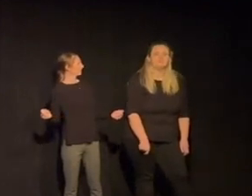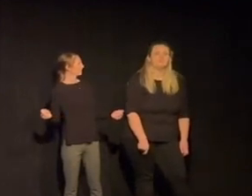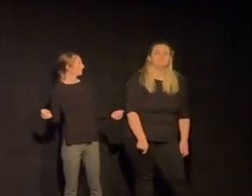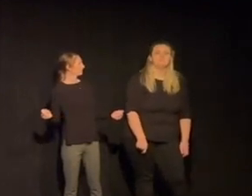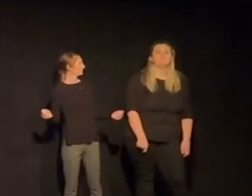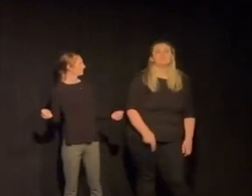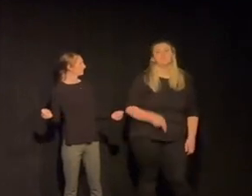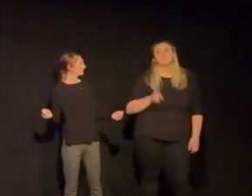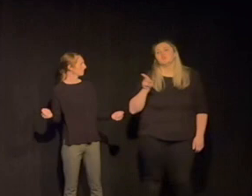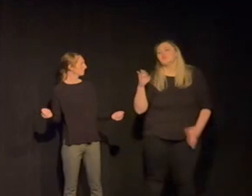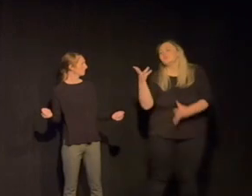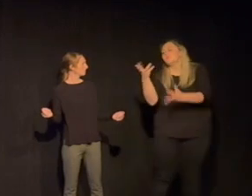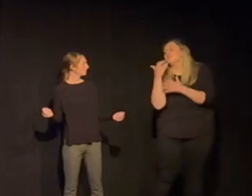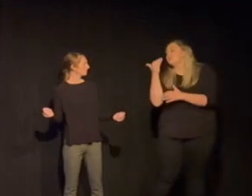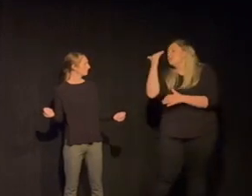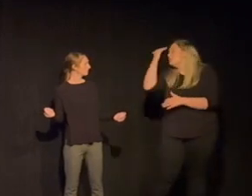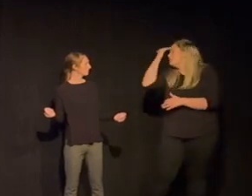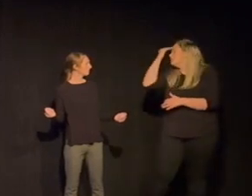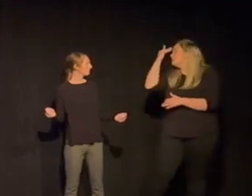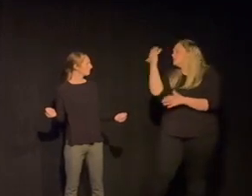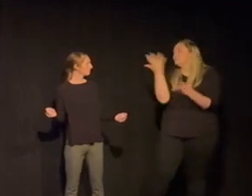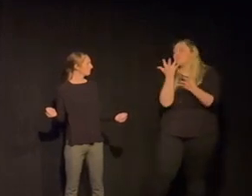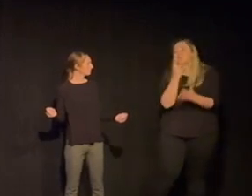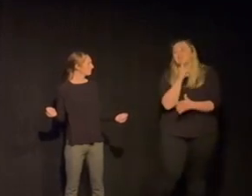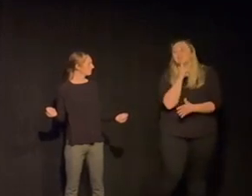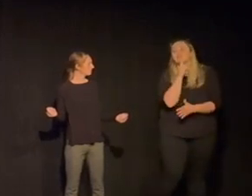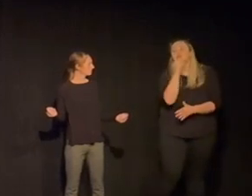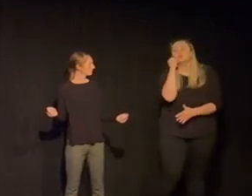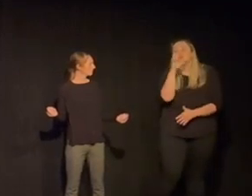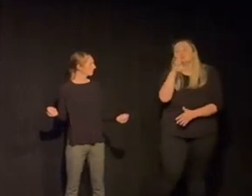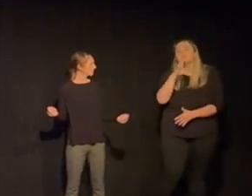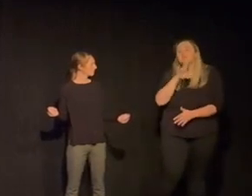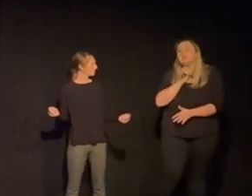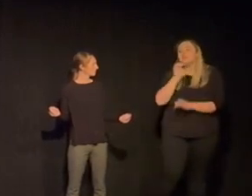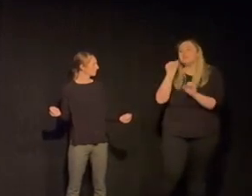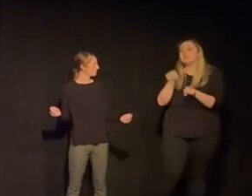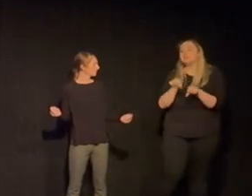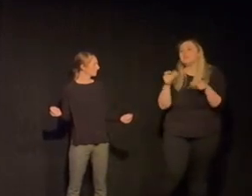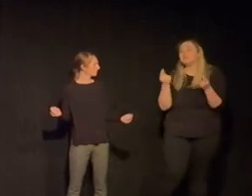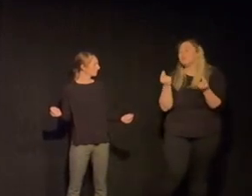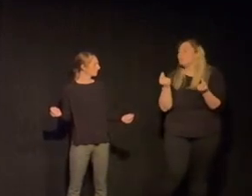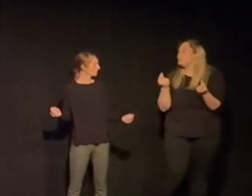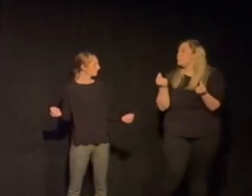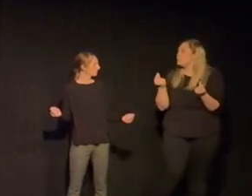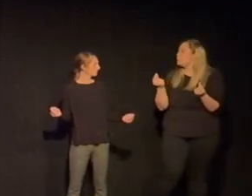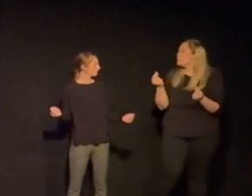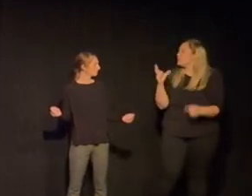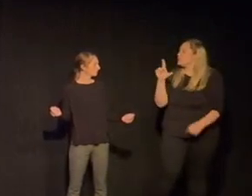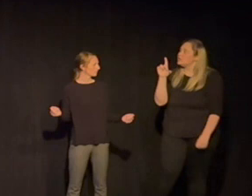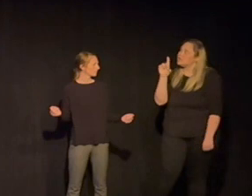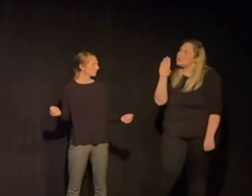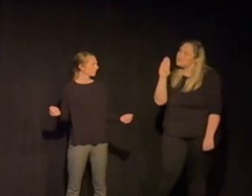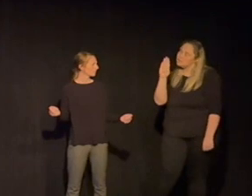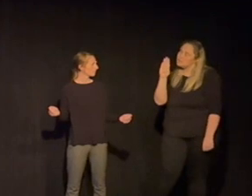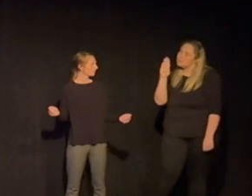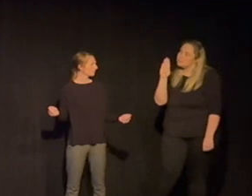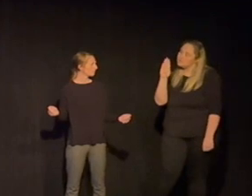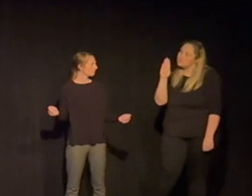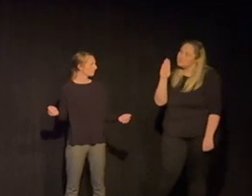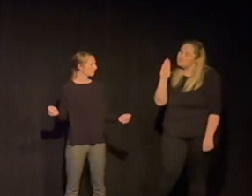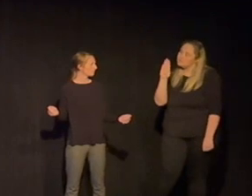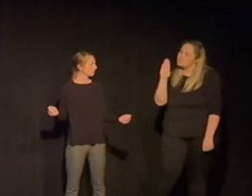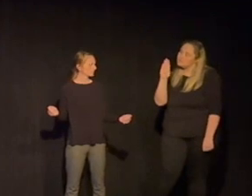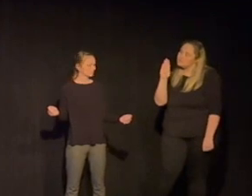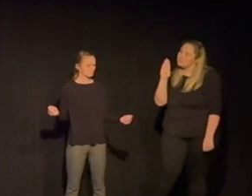Do you want to know what a real woman can do? Dung, Beetle-Man.